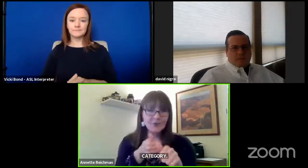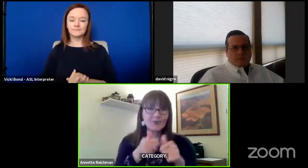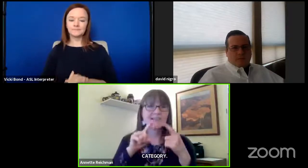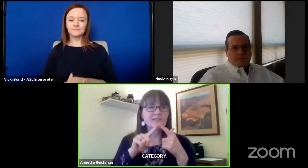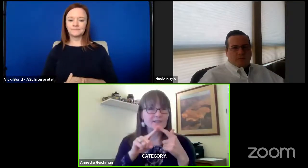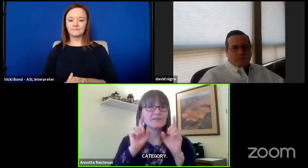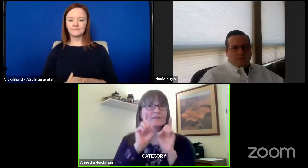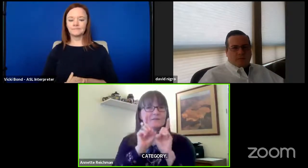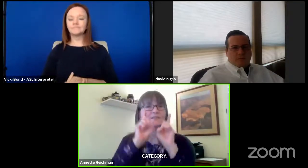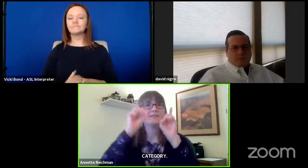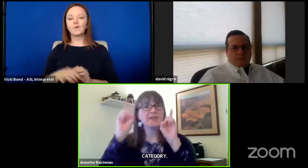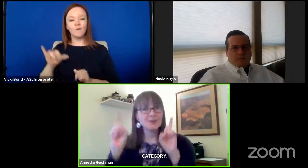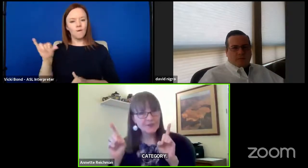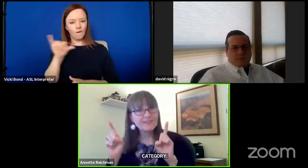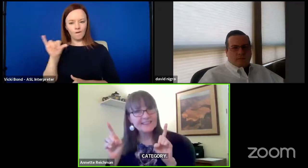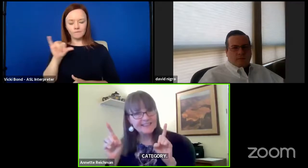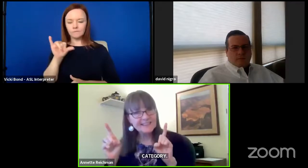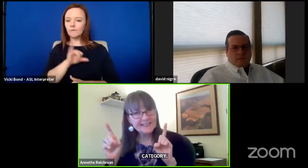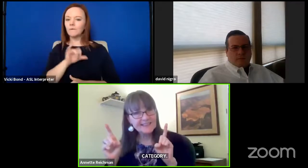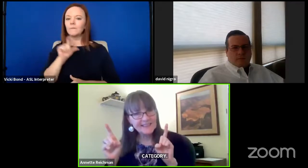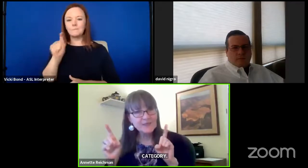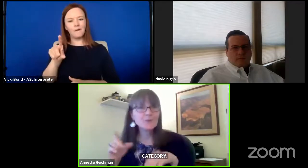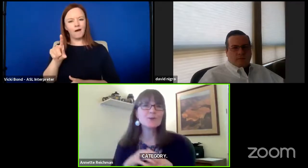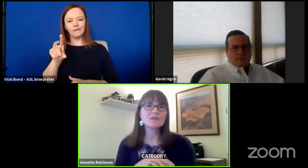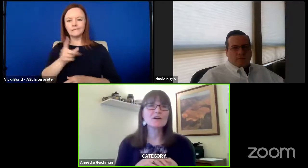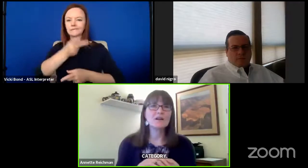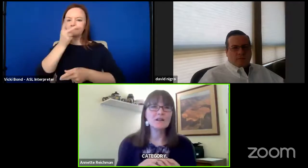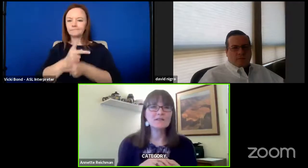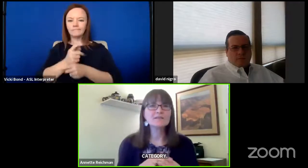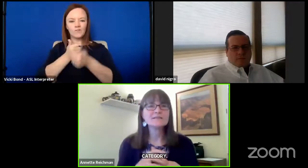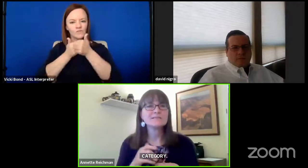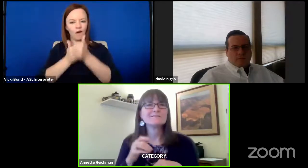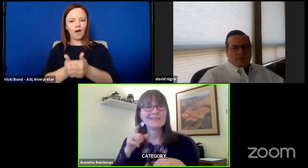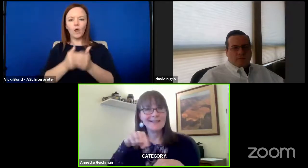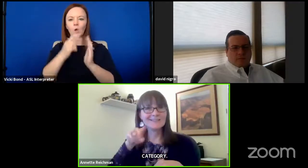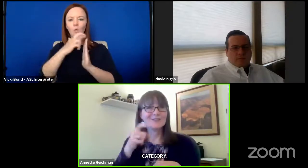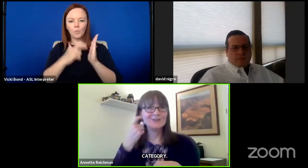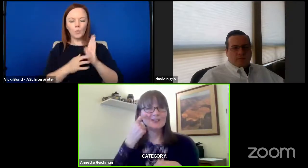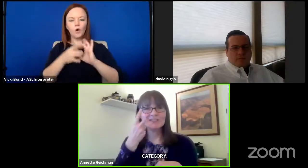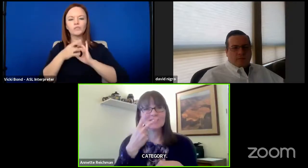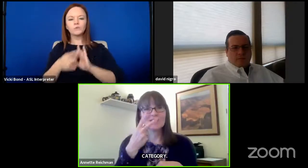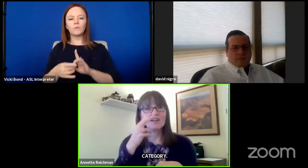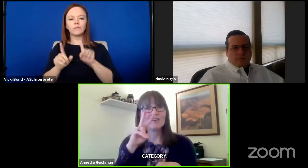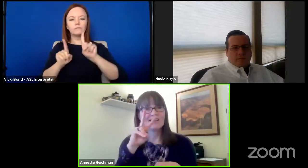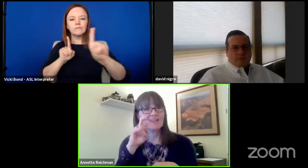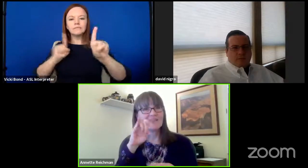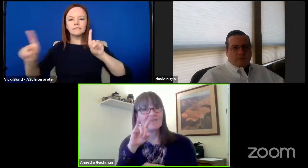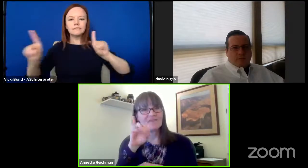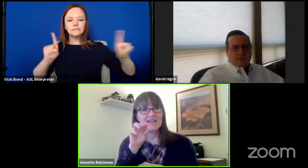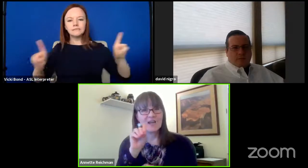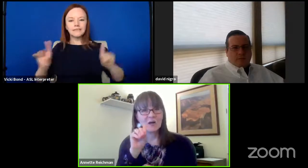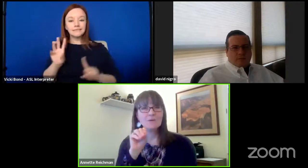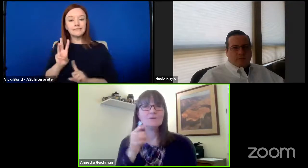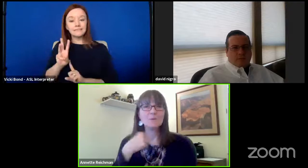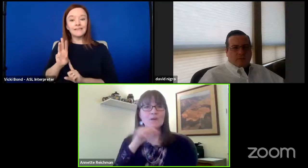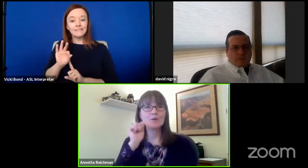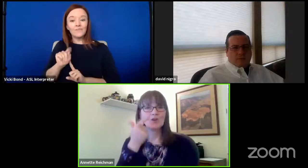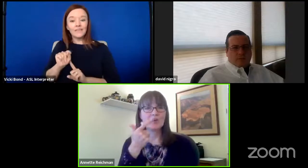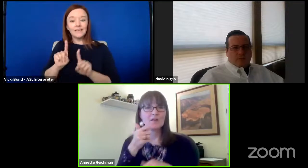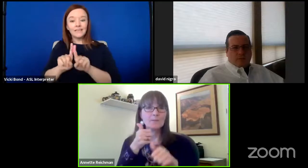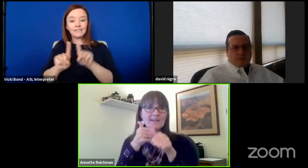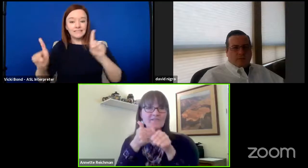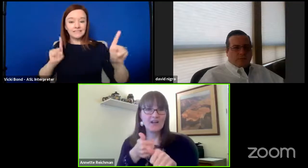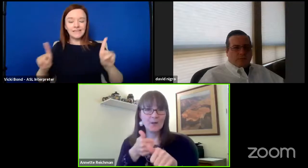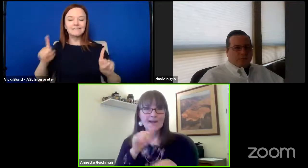and adhering to social distancing protocols. As you just saw in the video, we